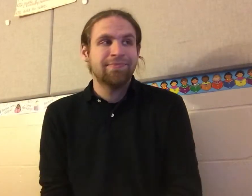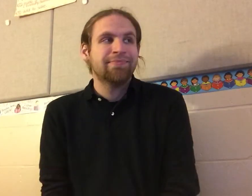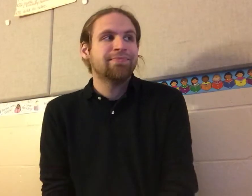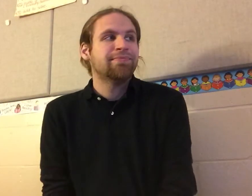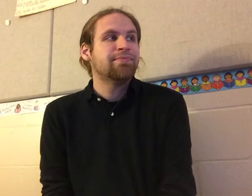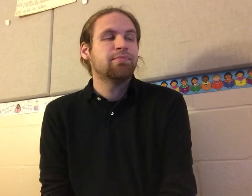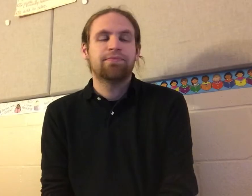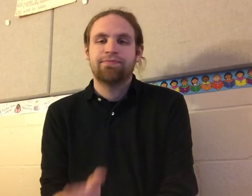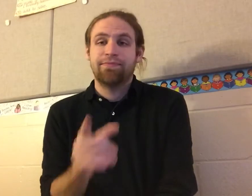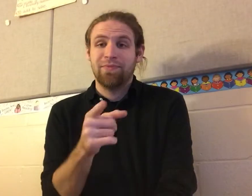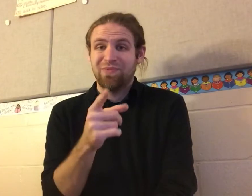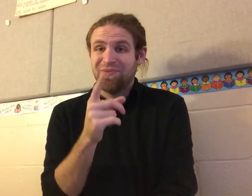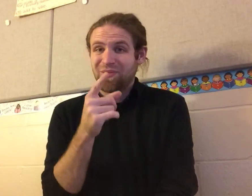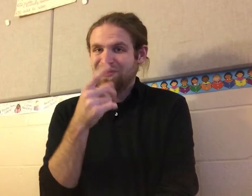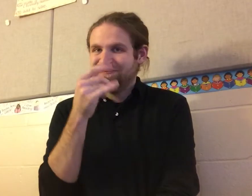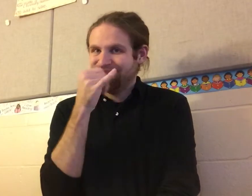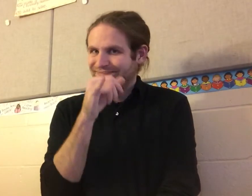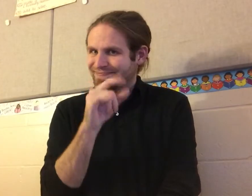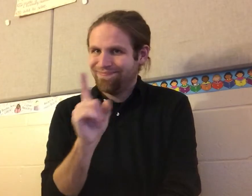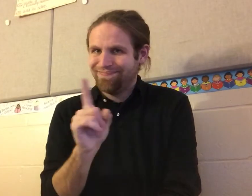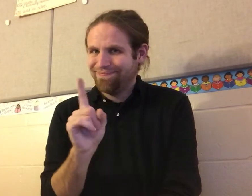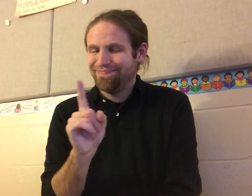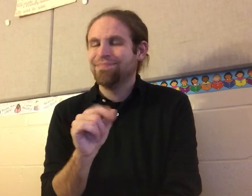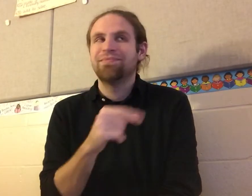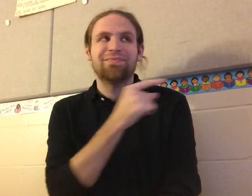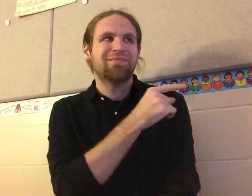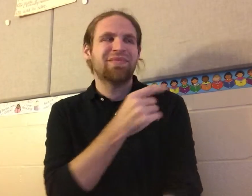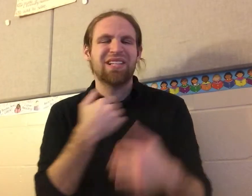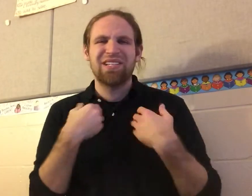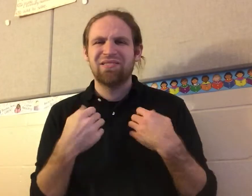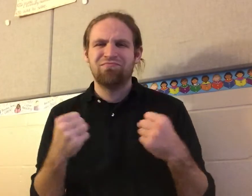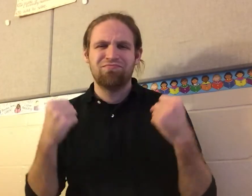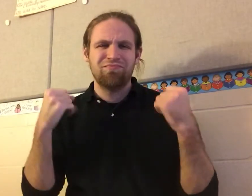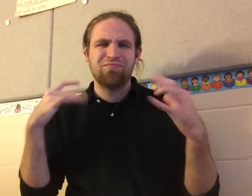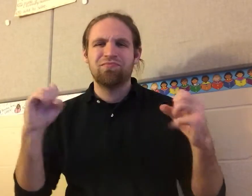But don't be fooled. This field is teeming with life.